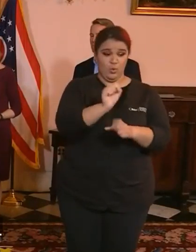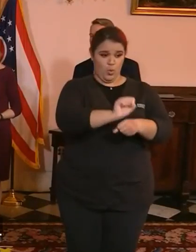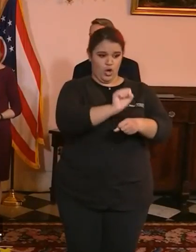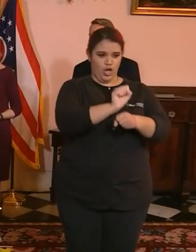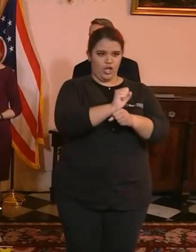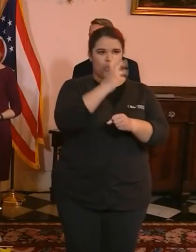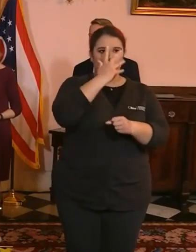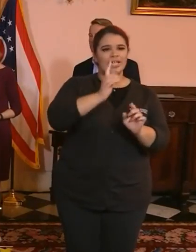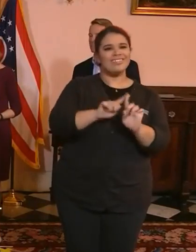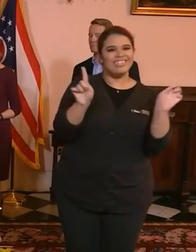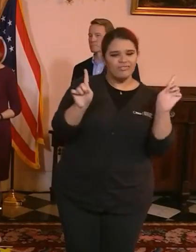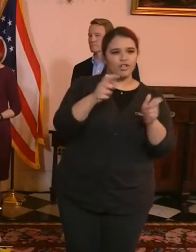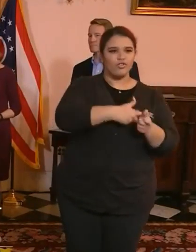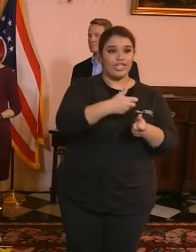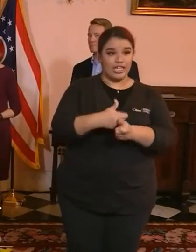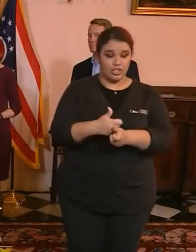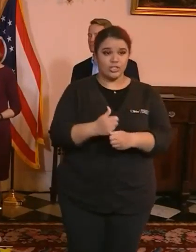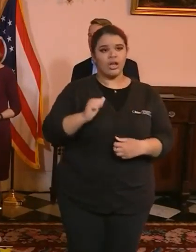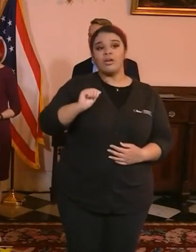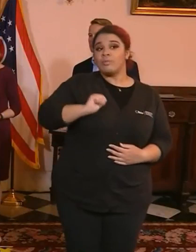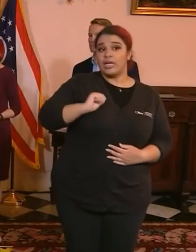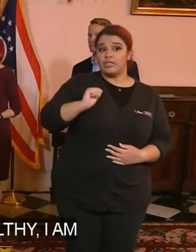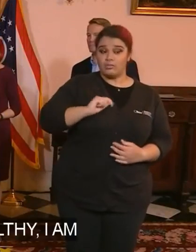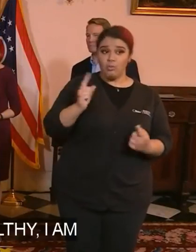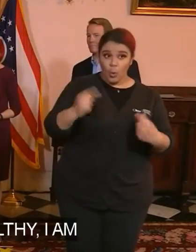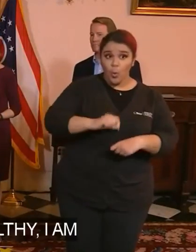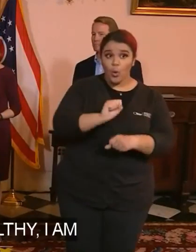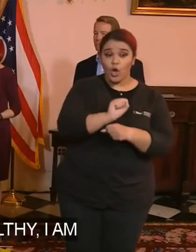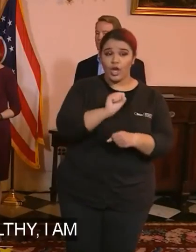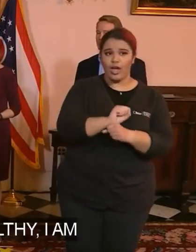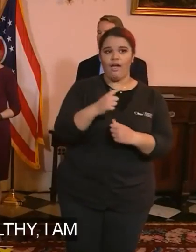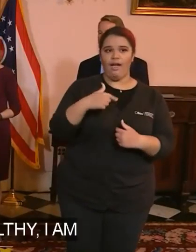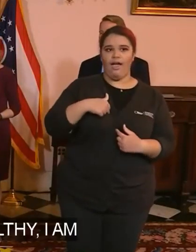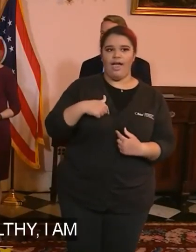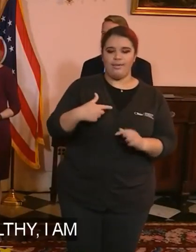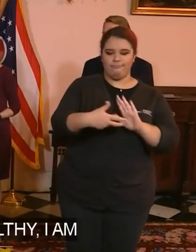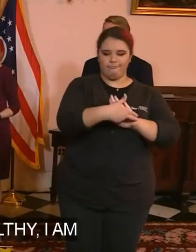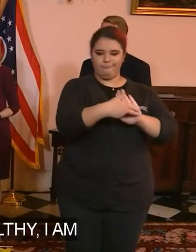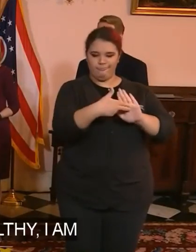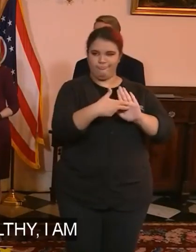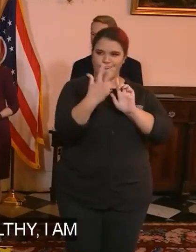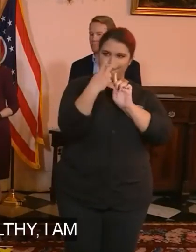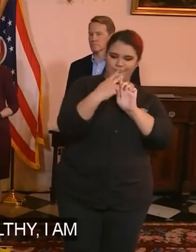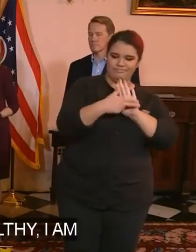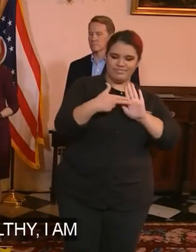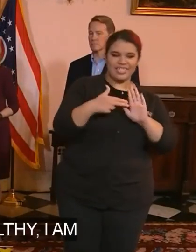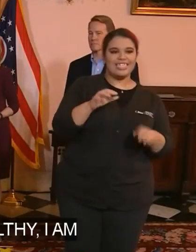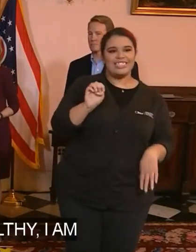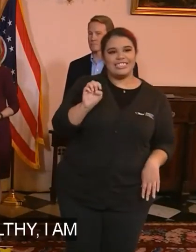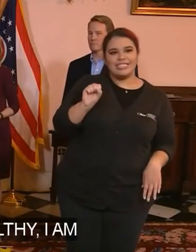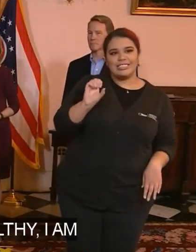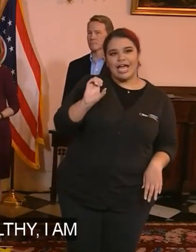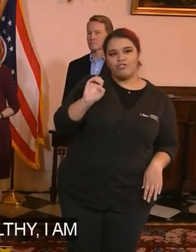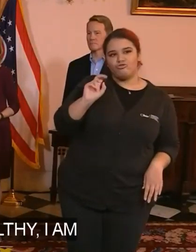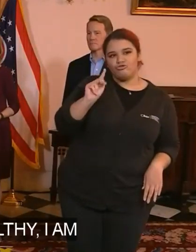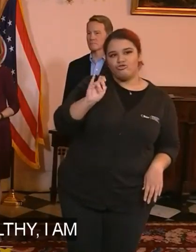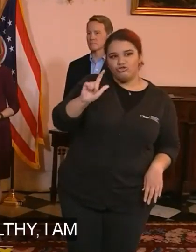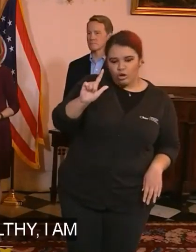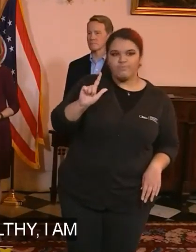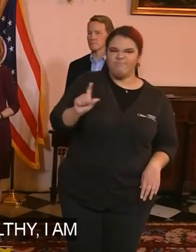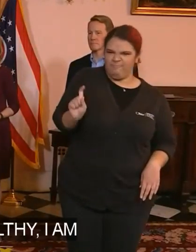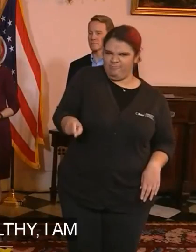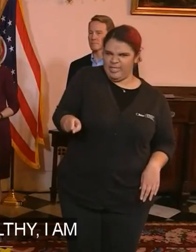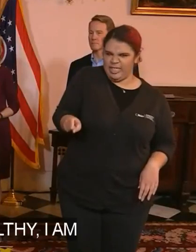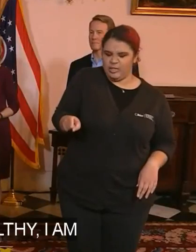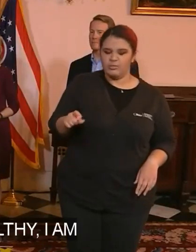I'm an essential employee, but I'm employing all of those measures we've been talking about. And my workplace is employing